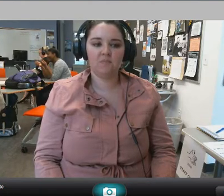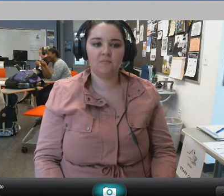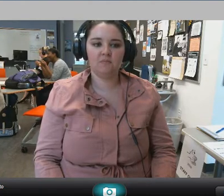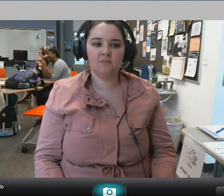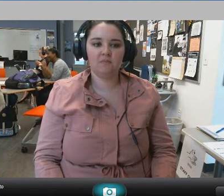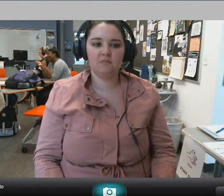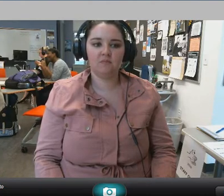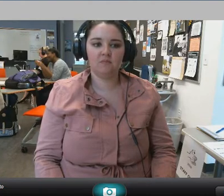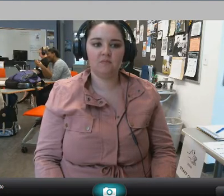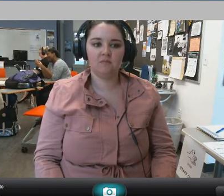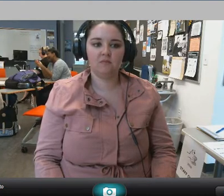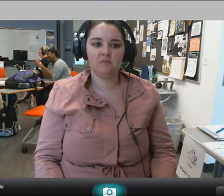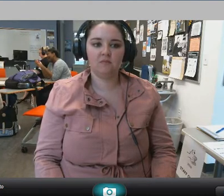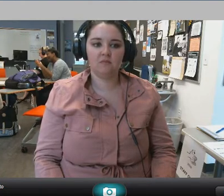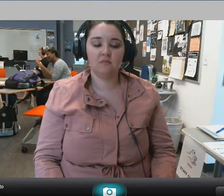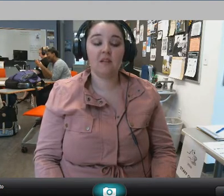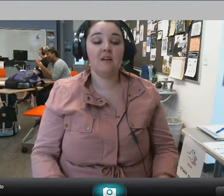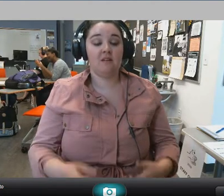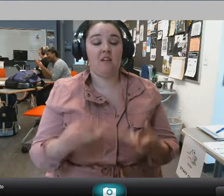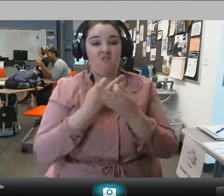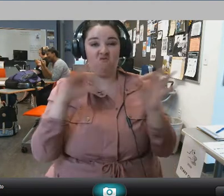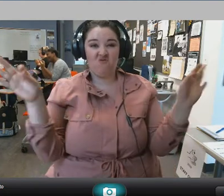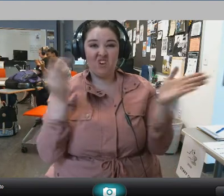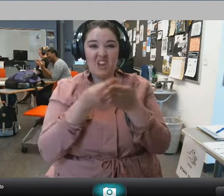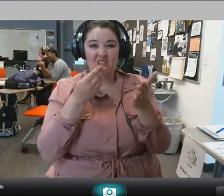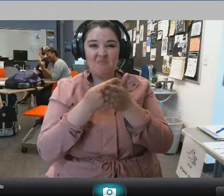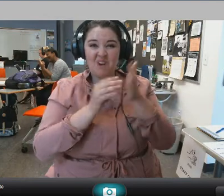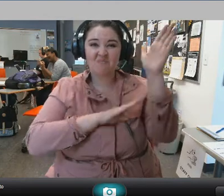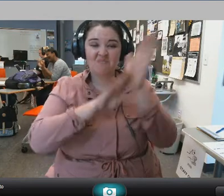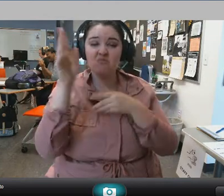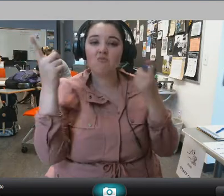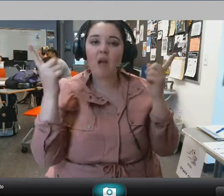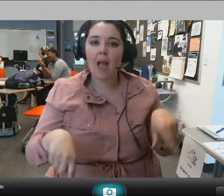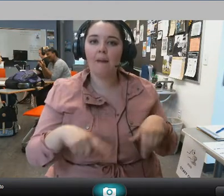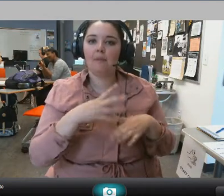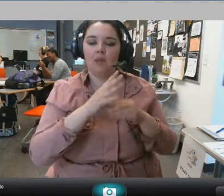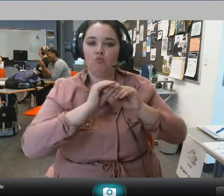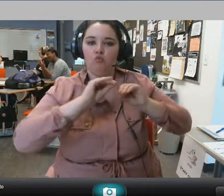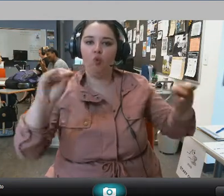if any, restrictions on what businesses could do.